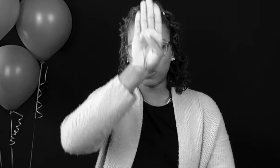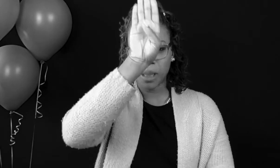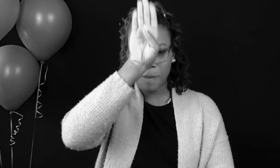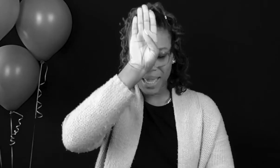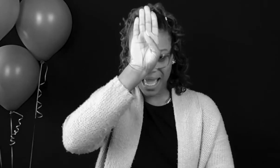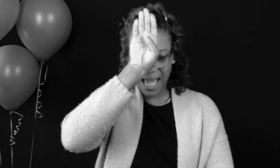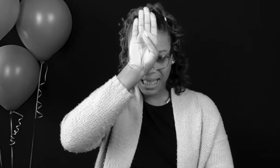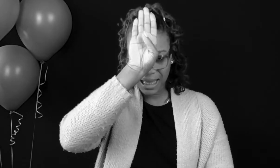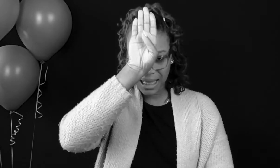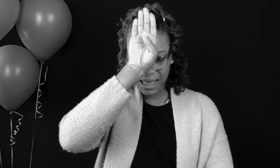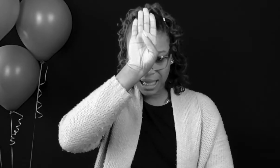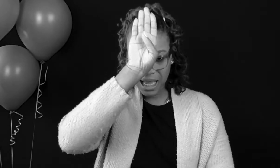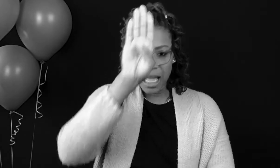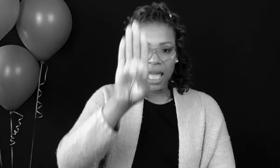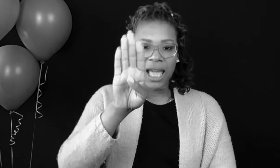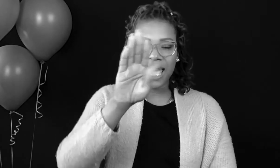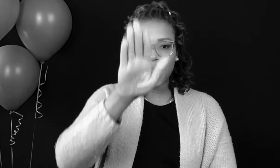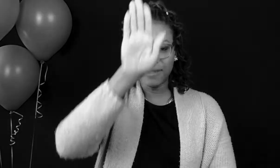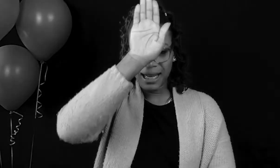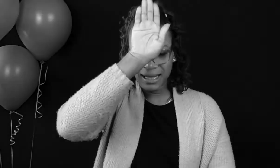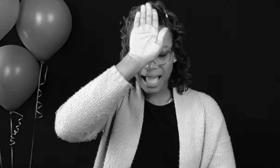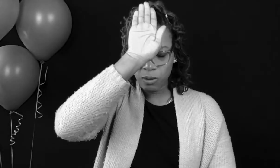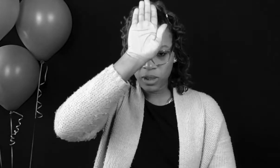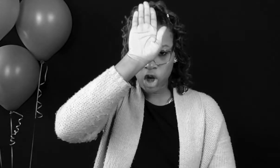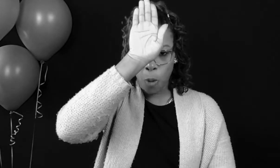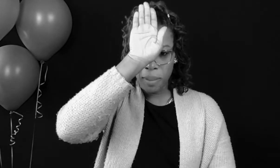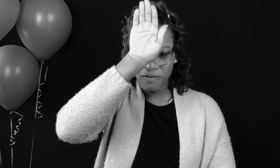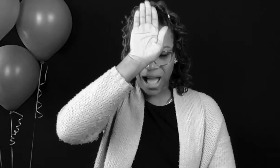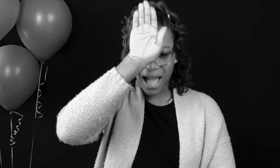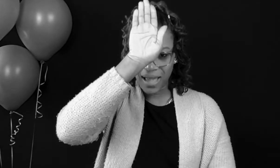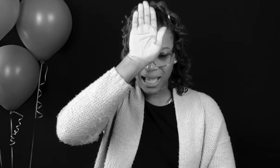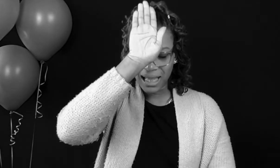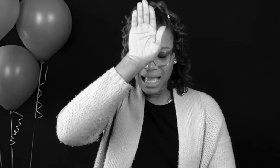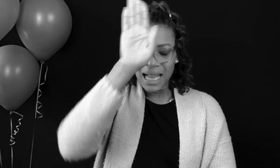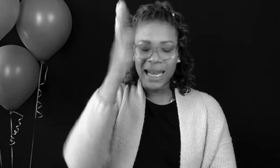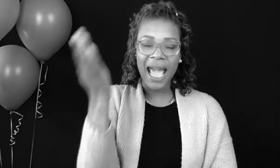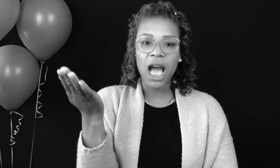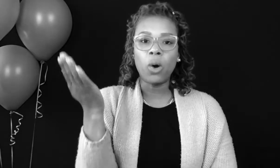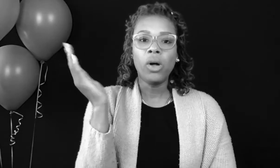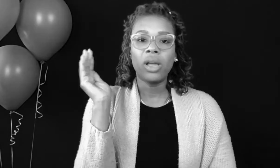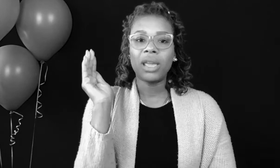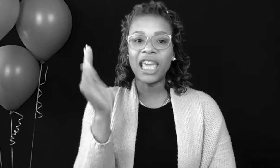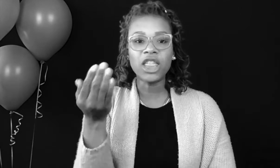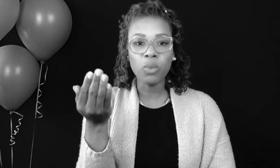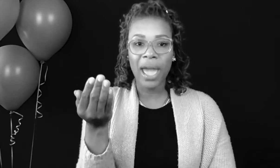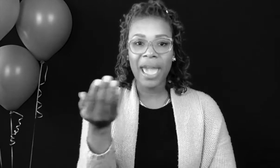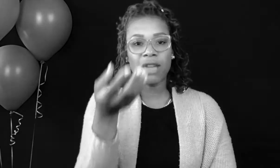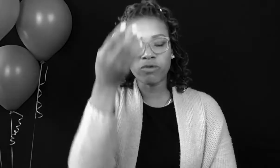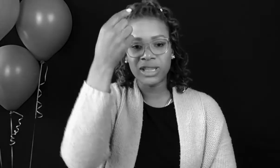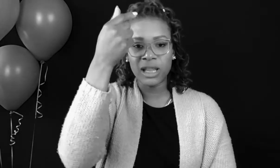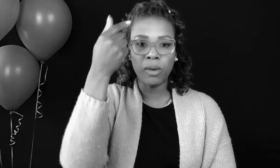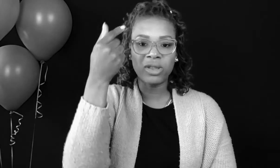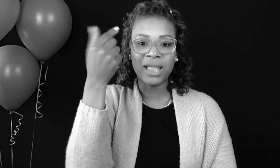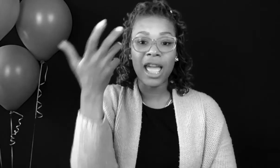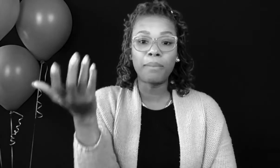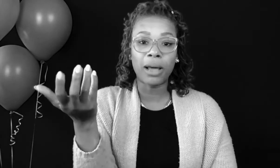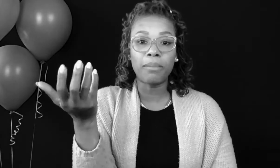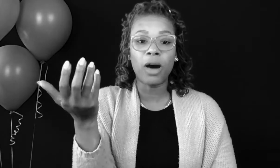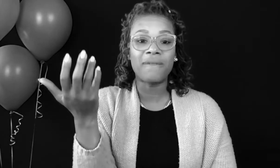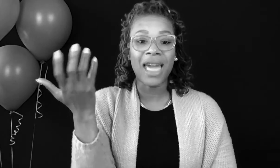B hand, and I've seen it signed with an open 5 hand. Now, either way, it resembles the emblem of the hat